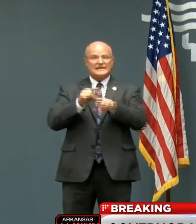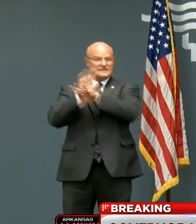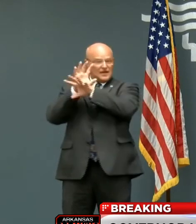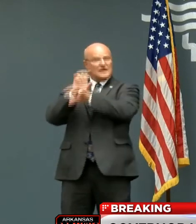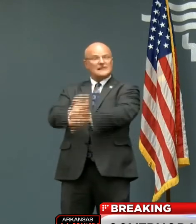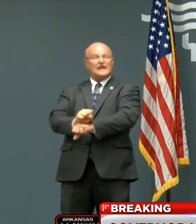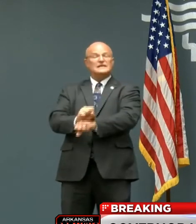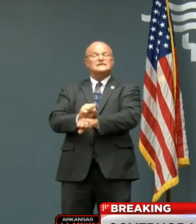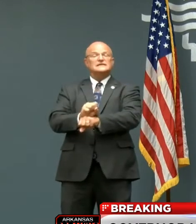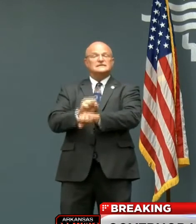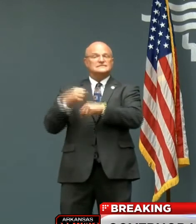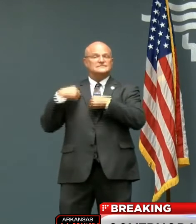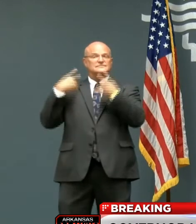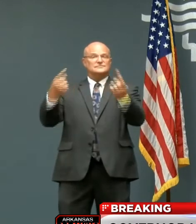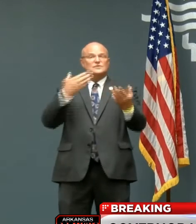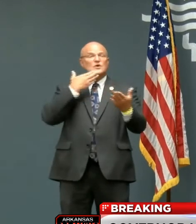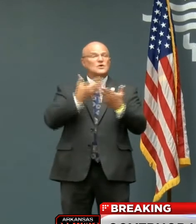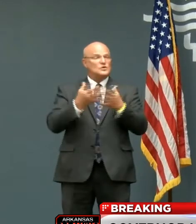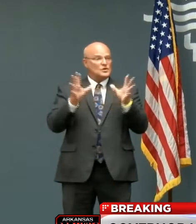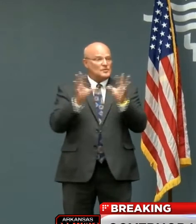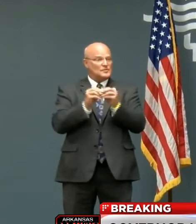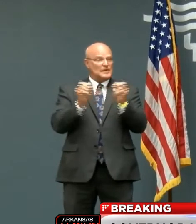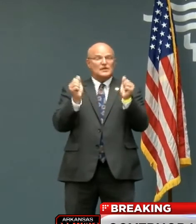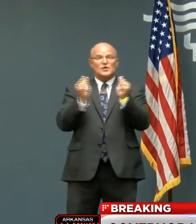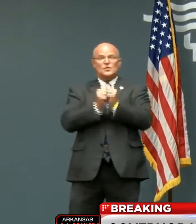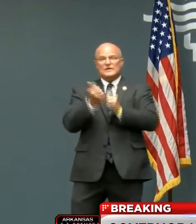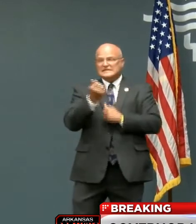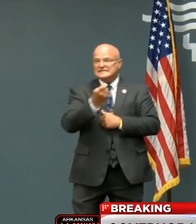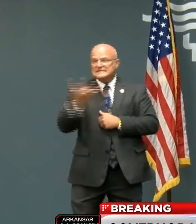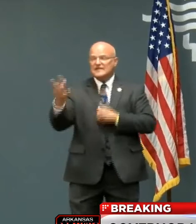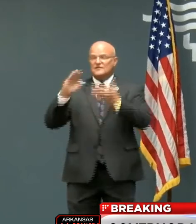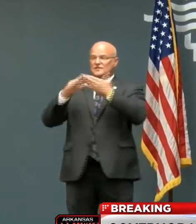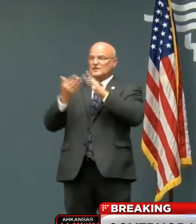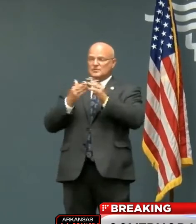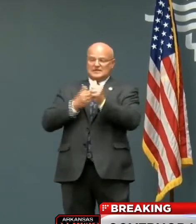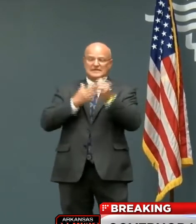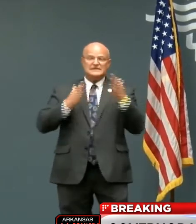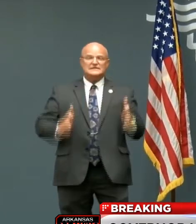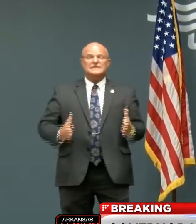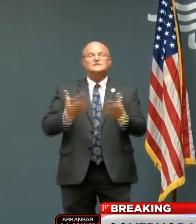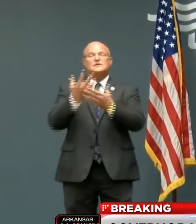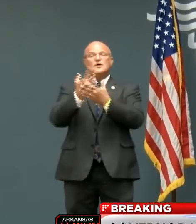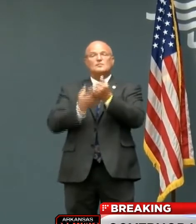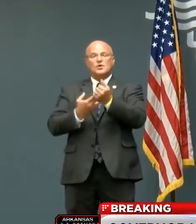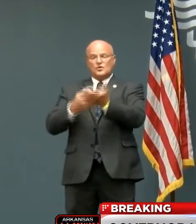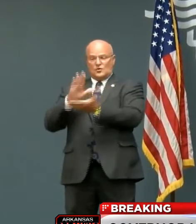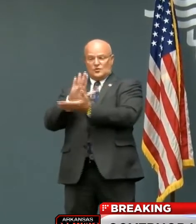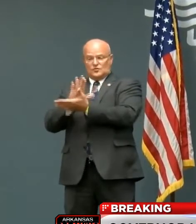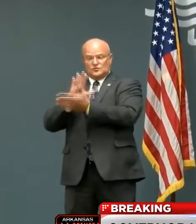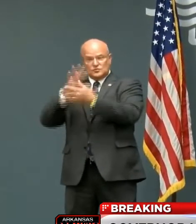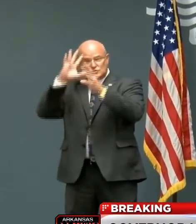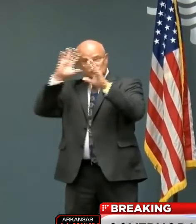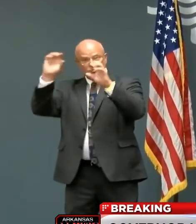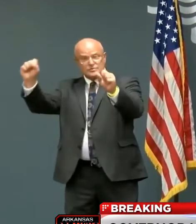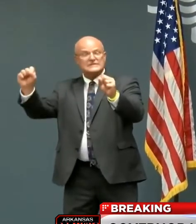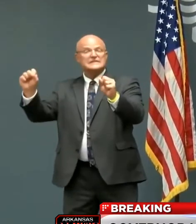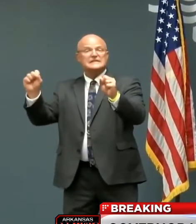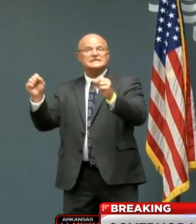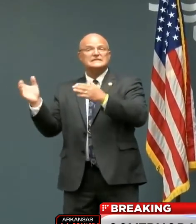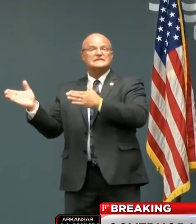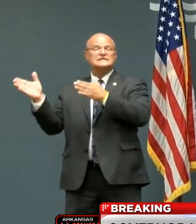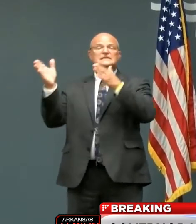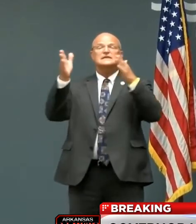custom, a very good meeting with a number of community leaders, both from the school superintendent